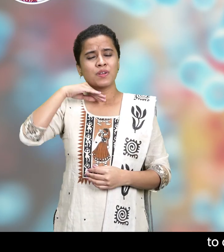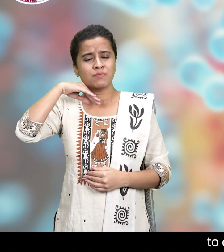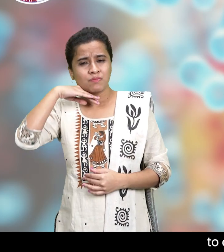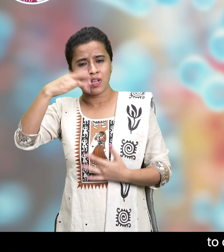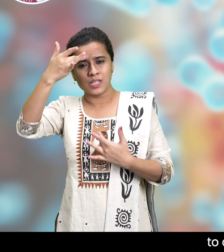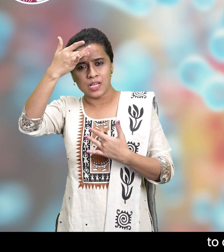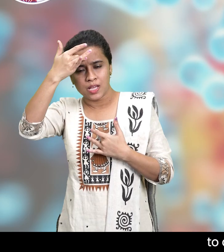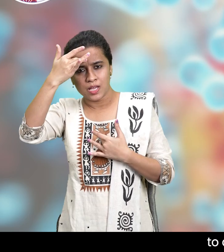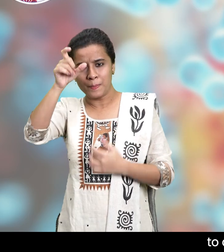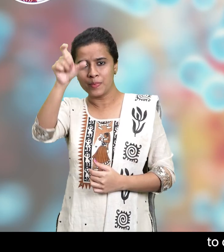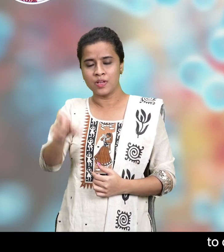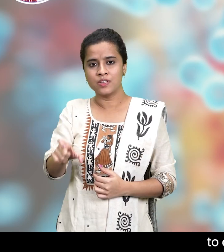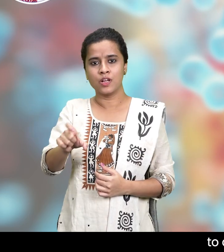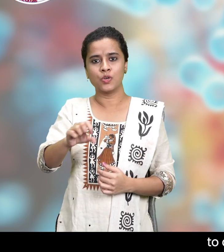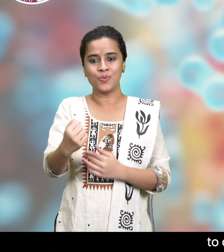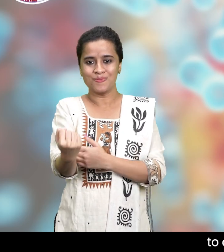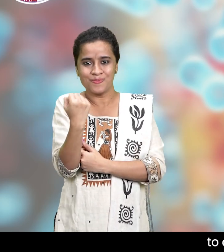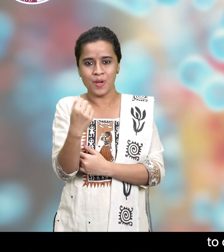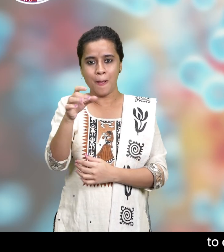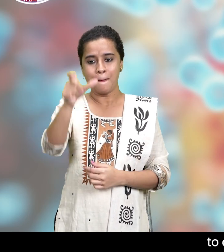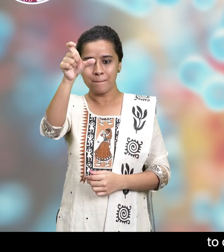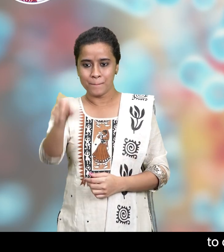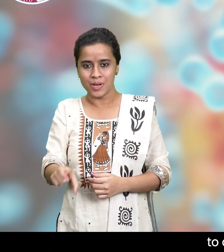another potential host.